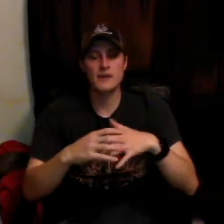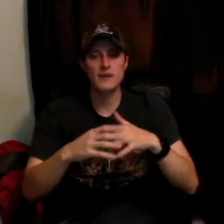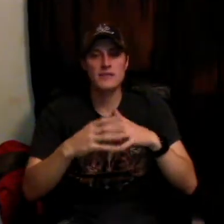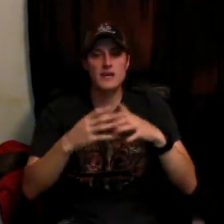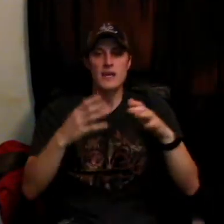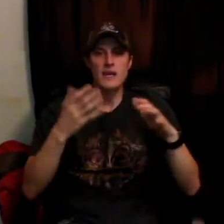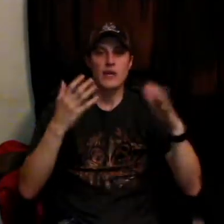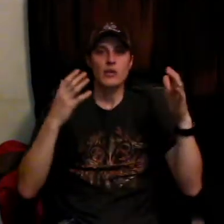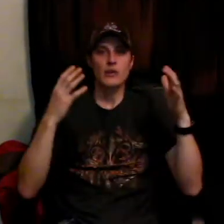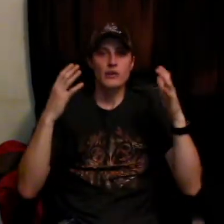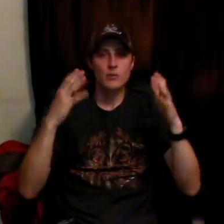because